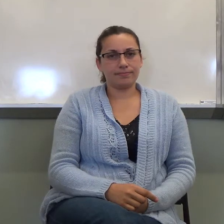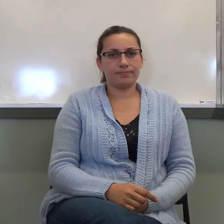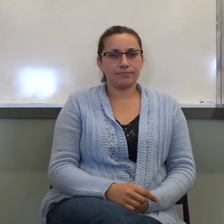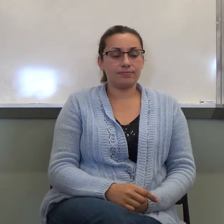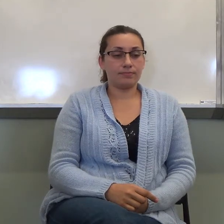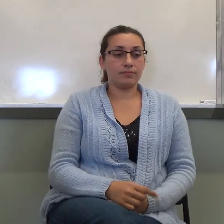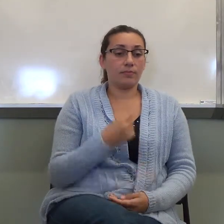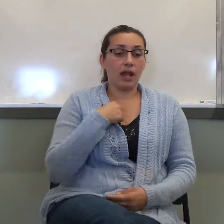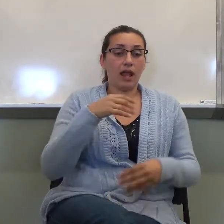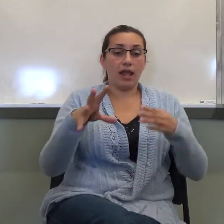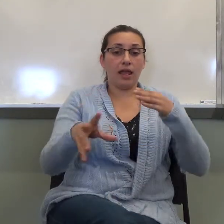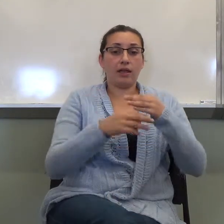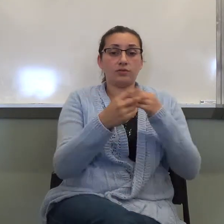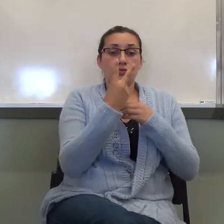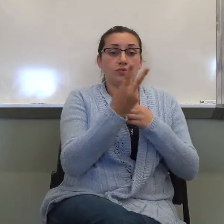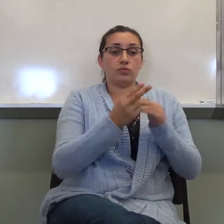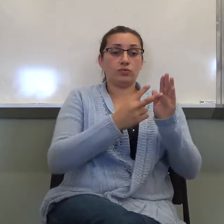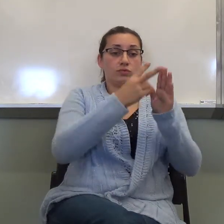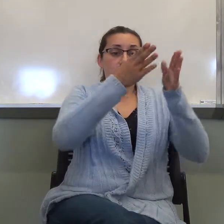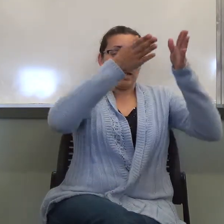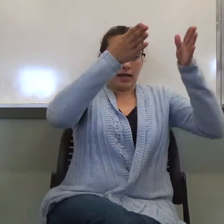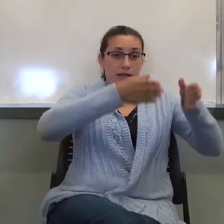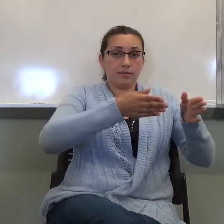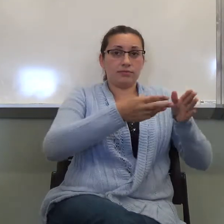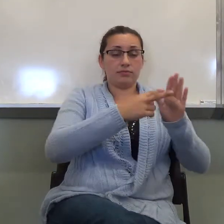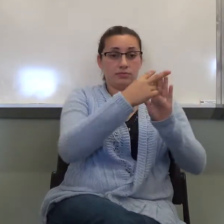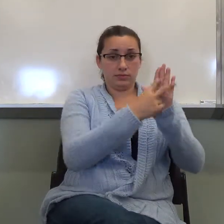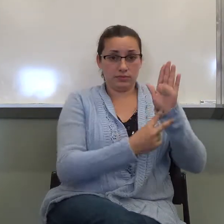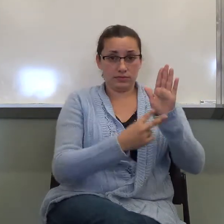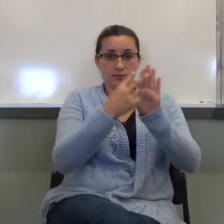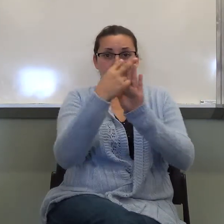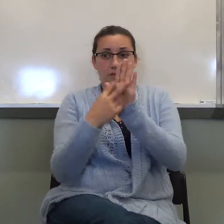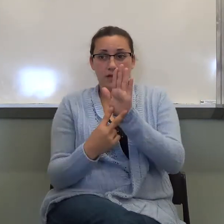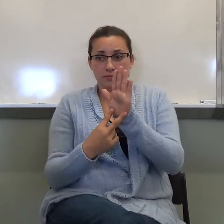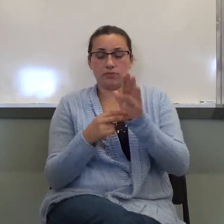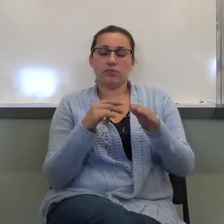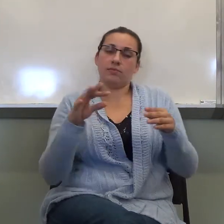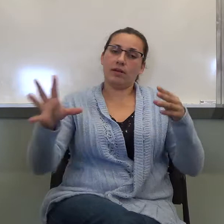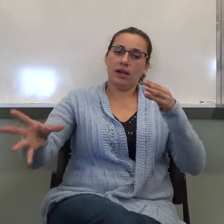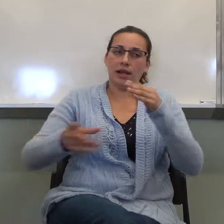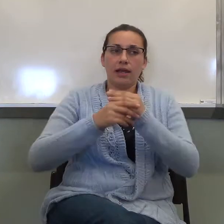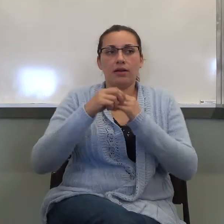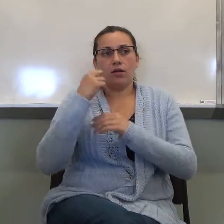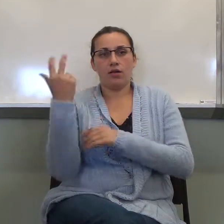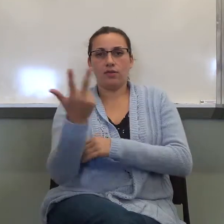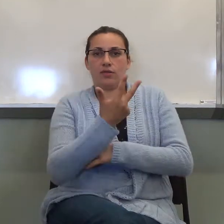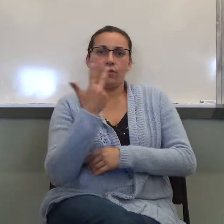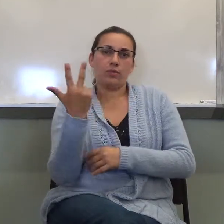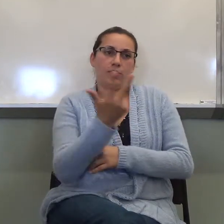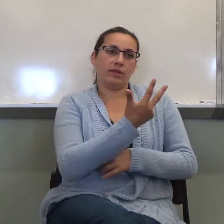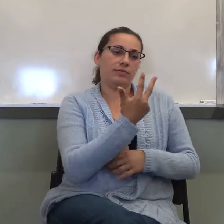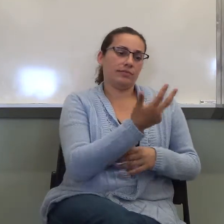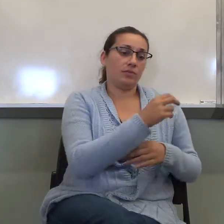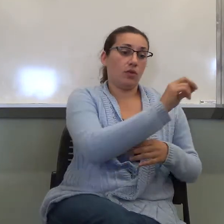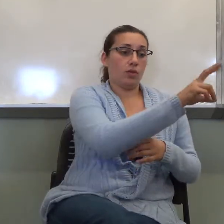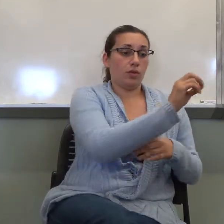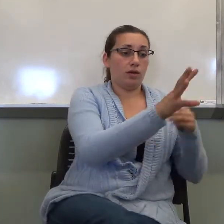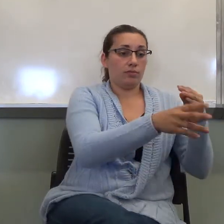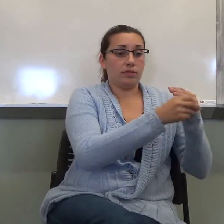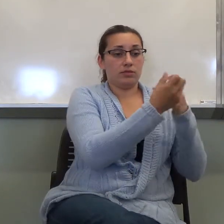absolute values, but I'm going to just add that to this, so I might as well just add all three all at once. 30 plus 12, 42, and